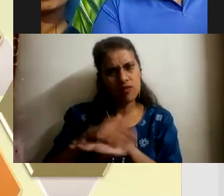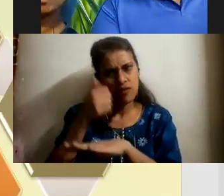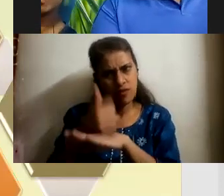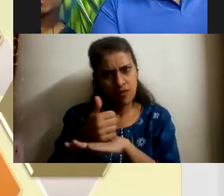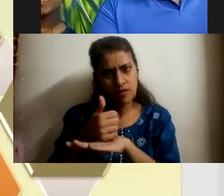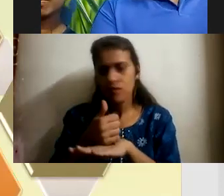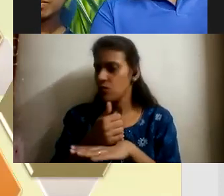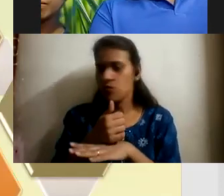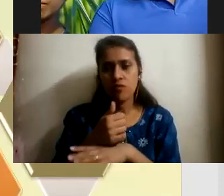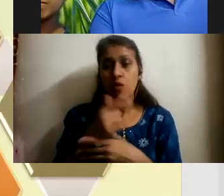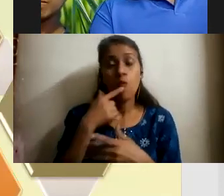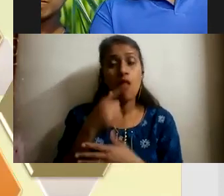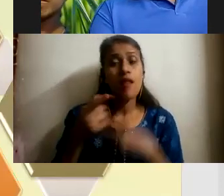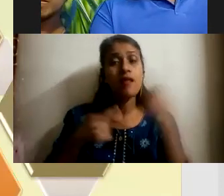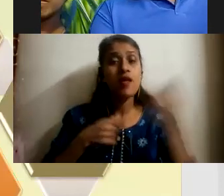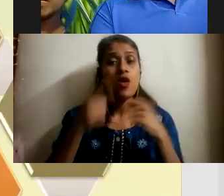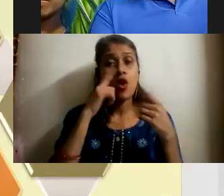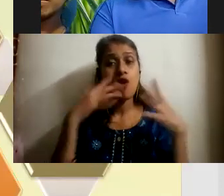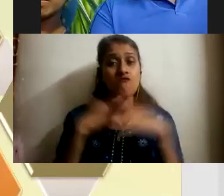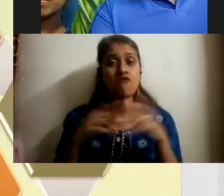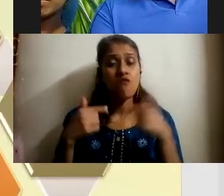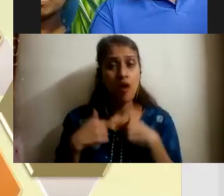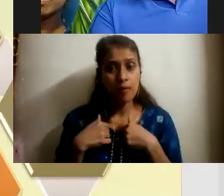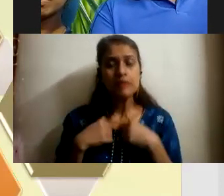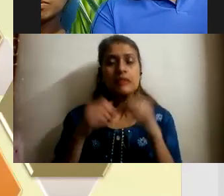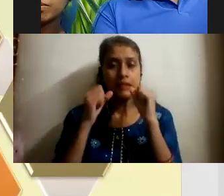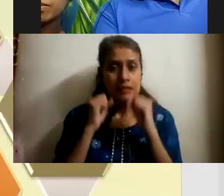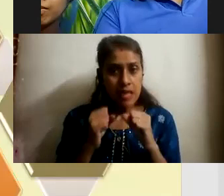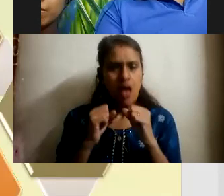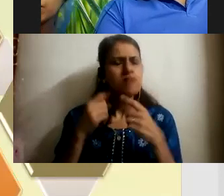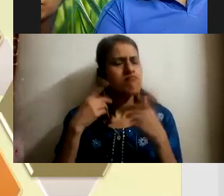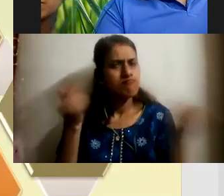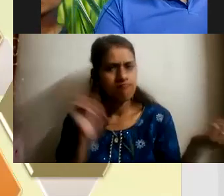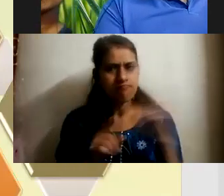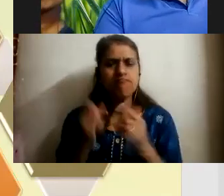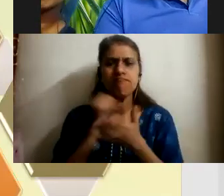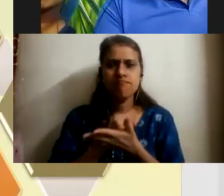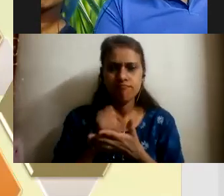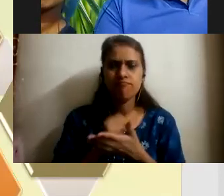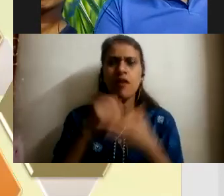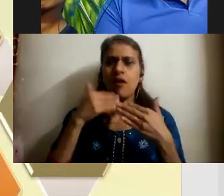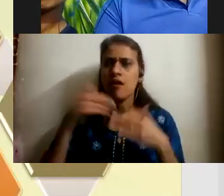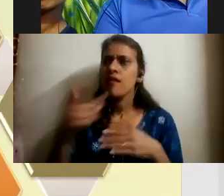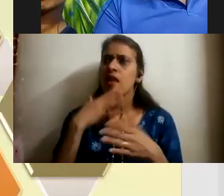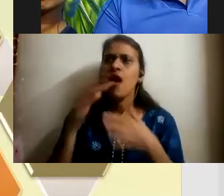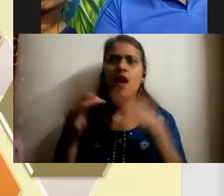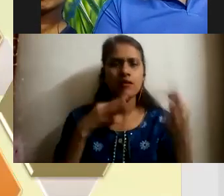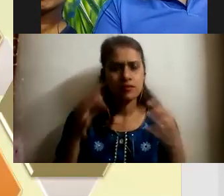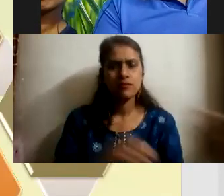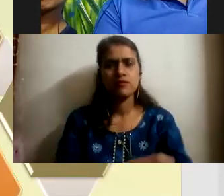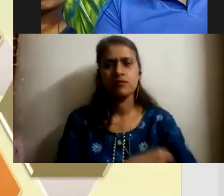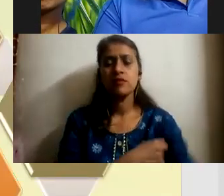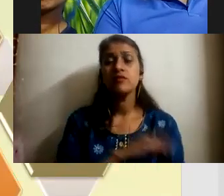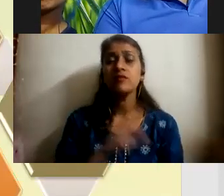woman entrepreneur, yes, it was a struggle. So we are, again, like you did ask one of them, how the